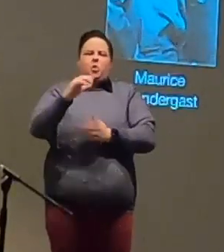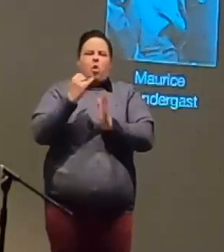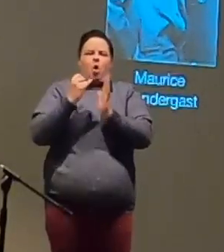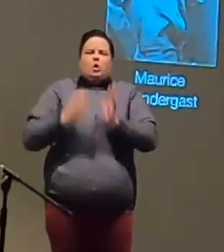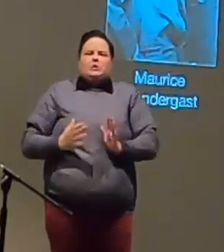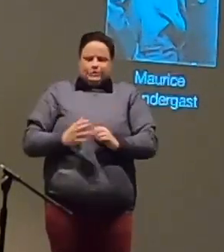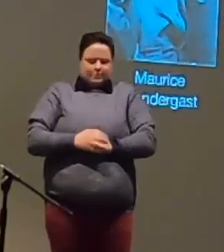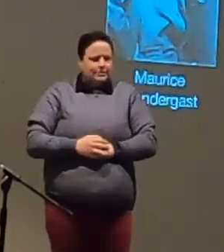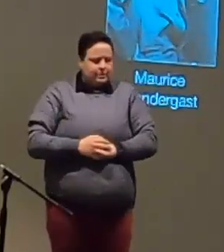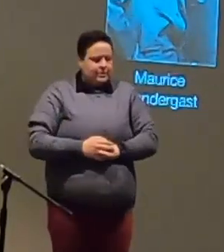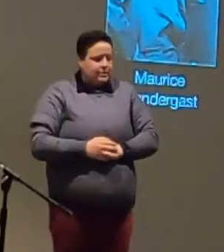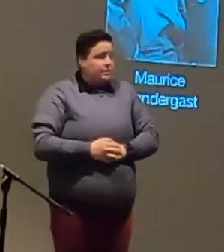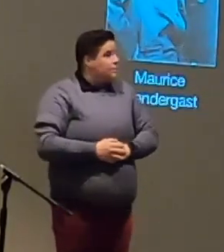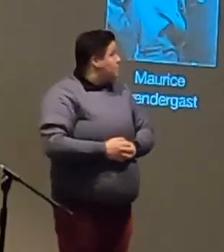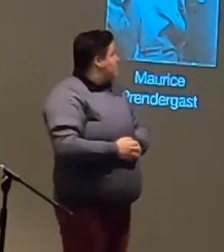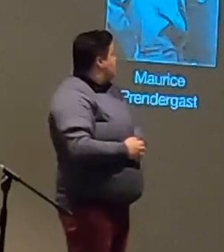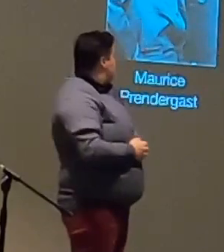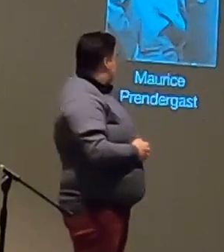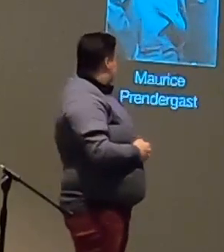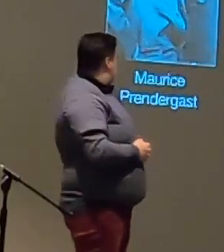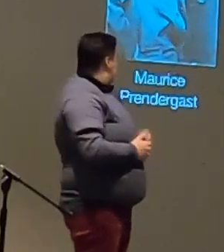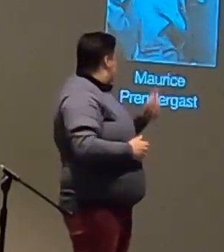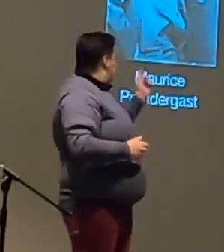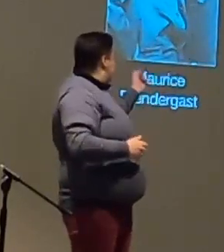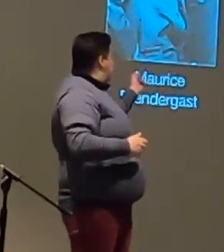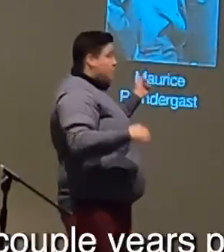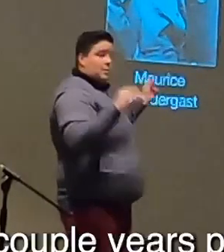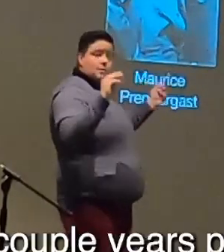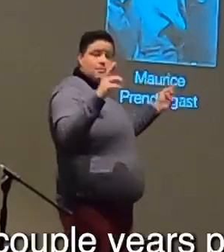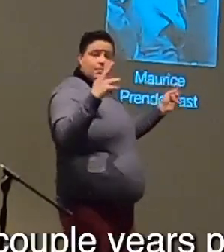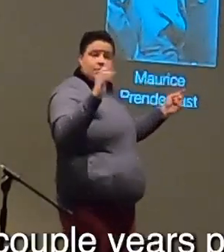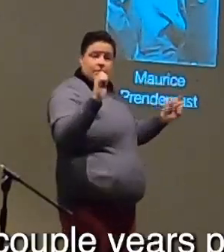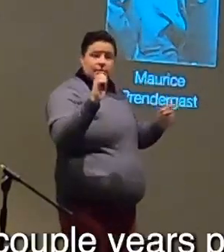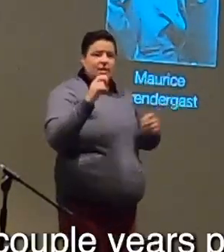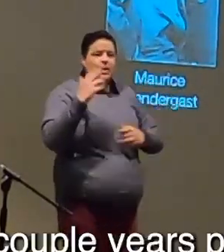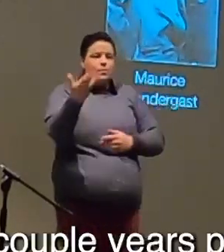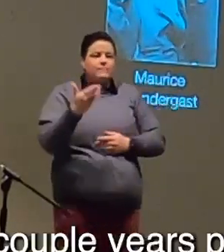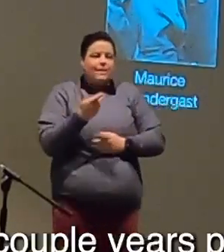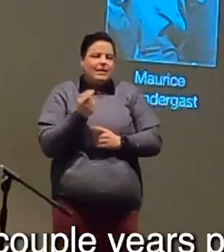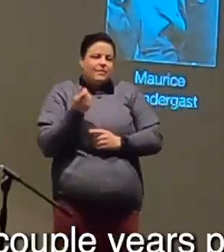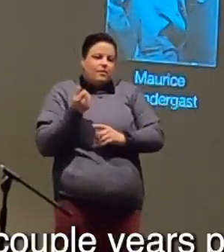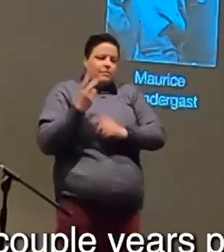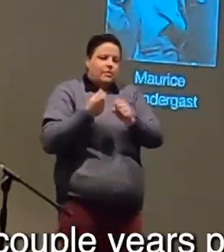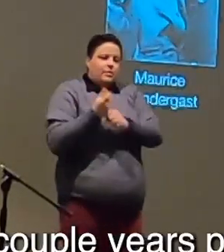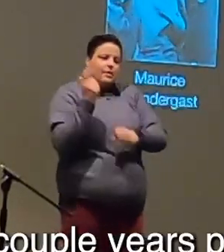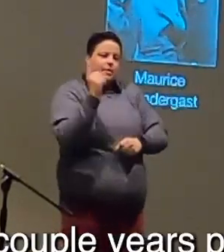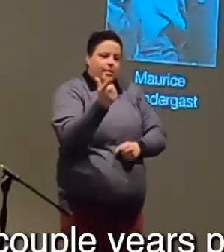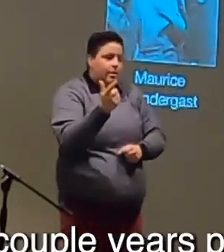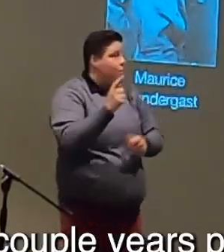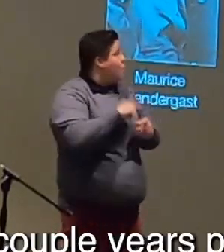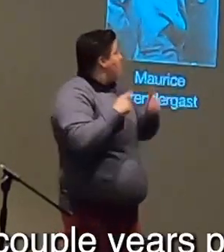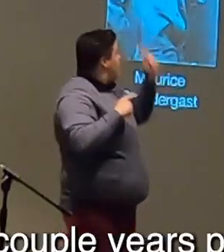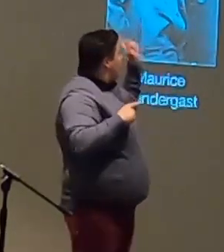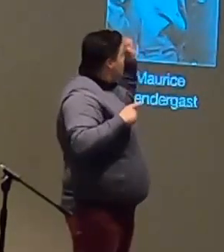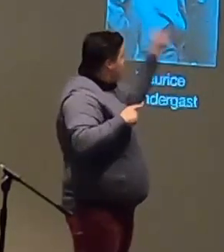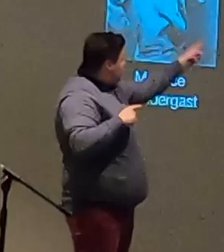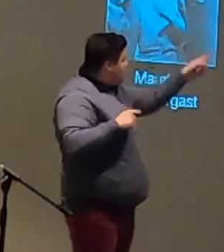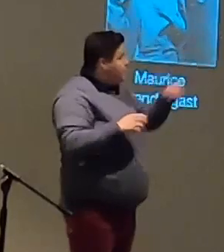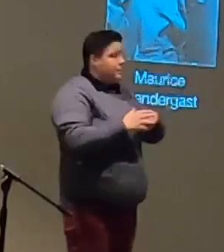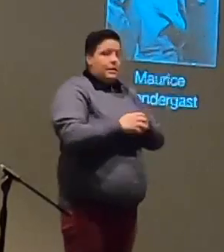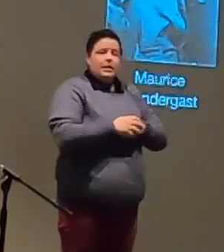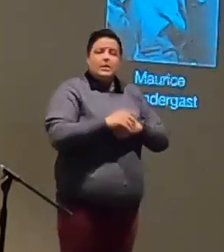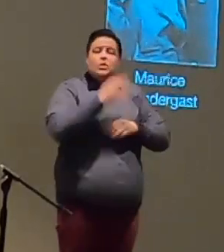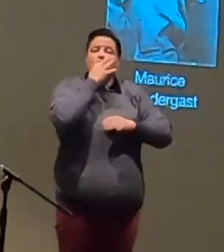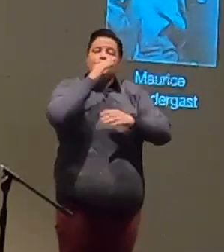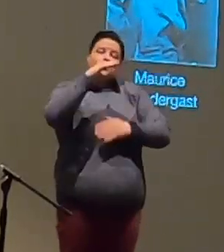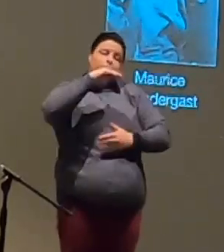the fold when he was included in another exhibition a couple years prior with Glackman's Henry and Sloan. They soon